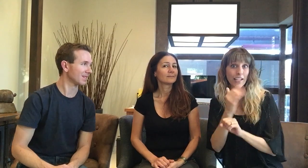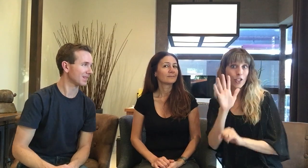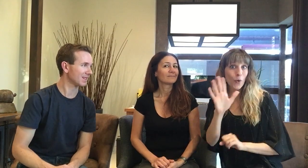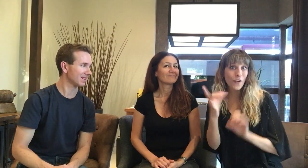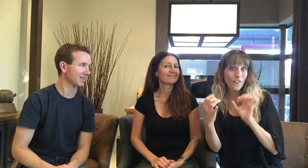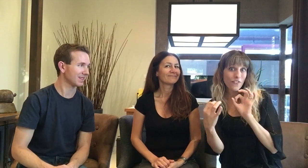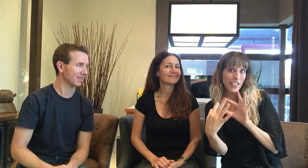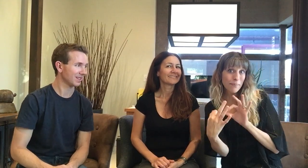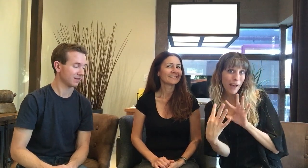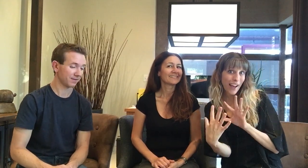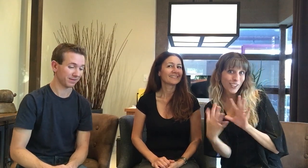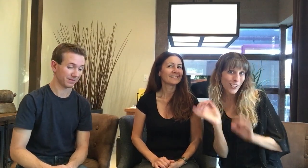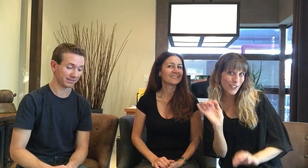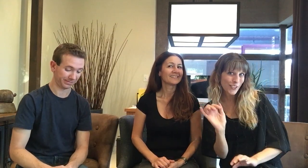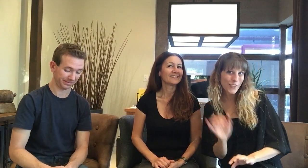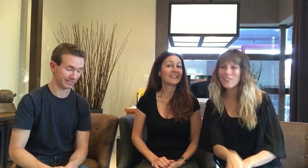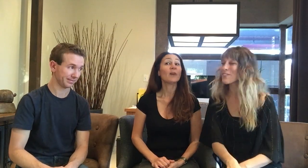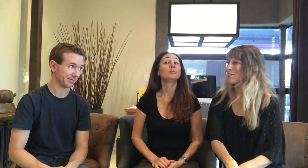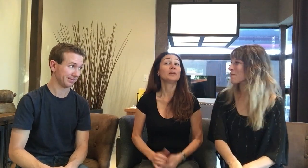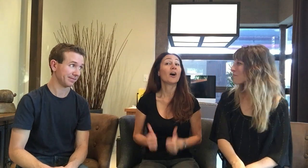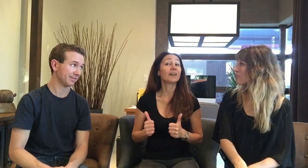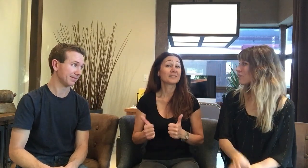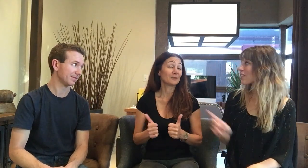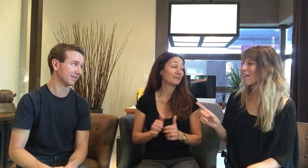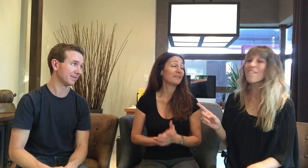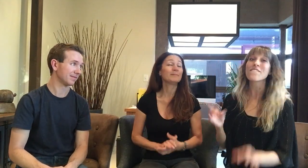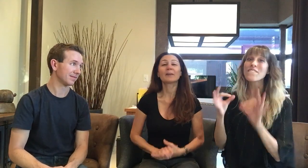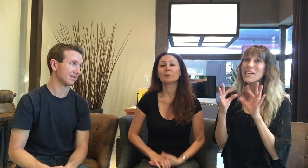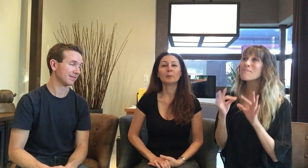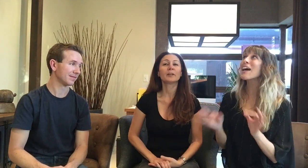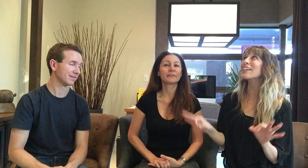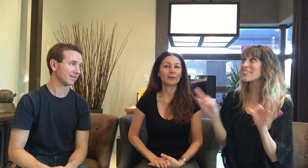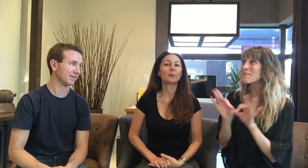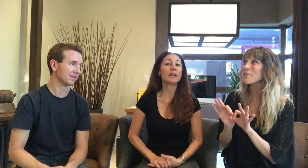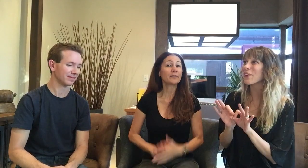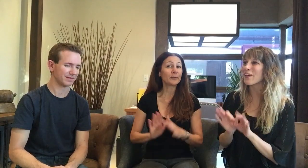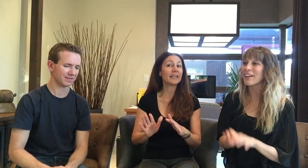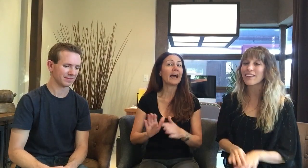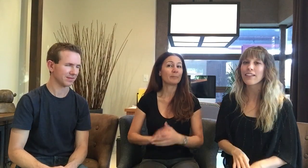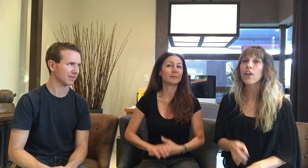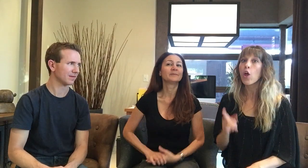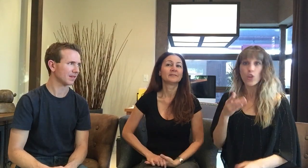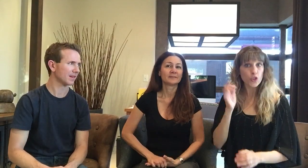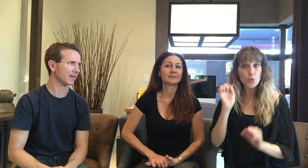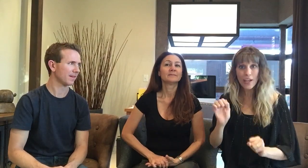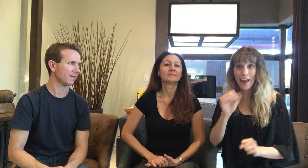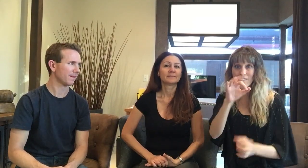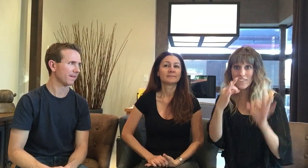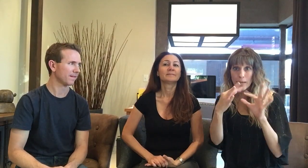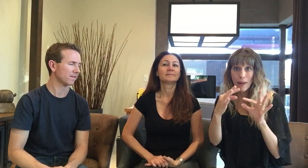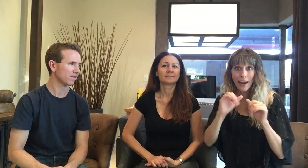your feedback too. That would be awesome. Feedback would be wonderful. Is important. Right through the app. Can feedback